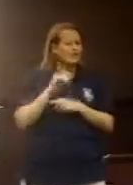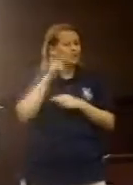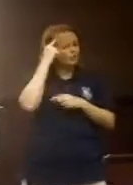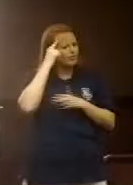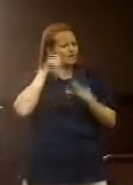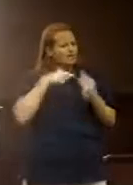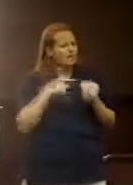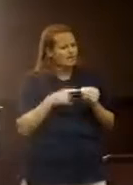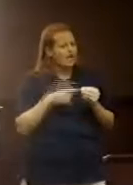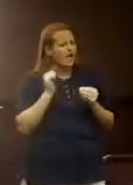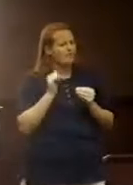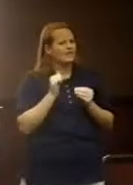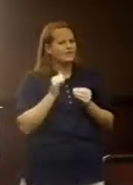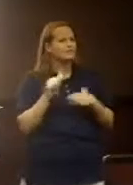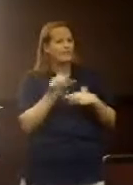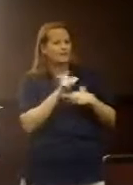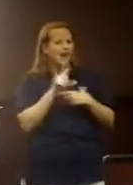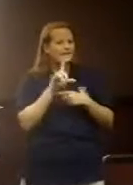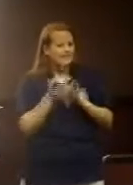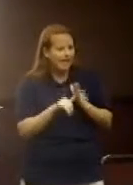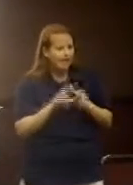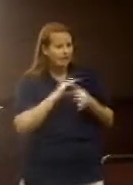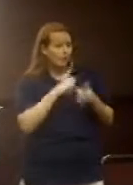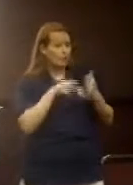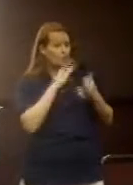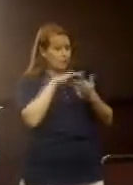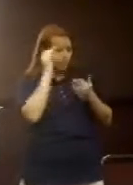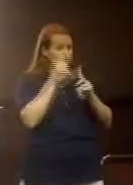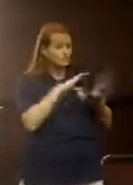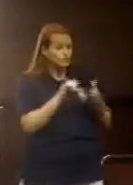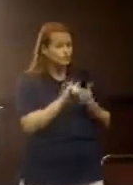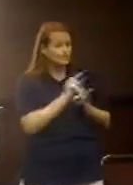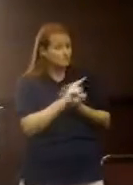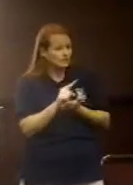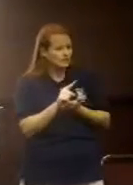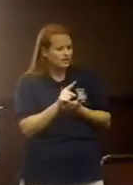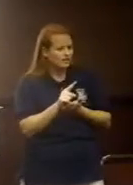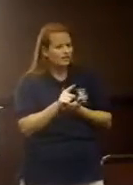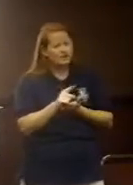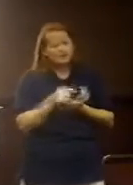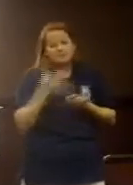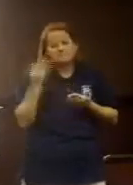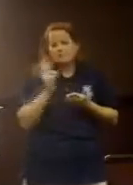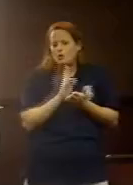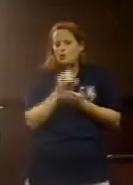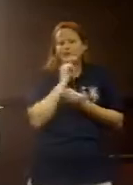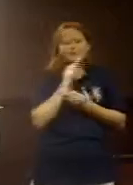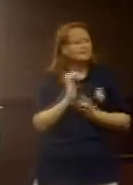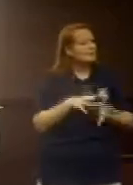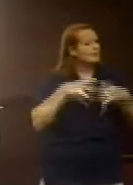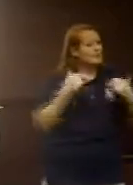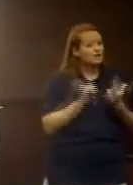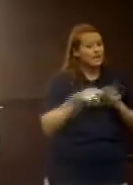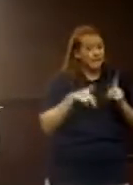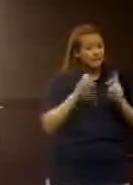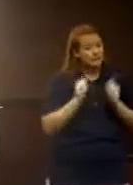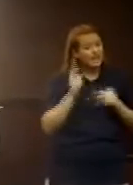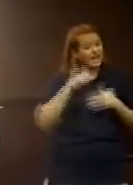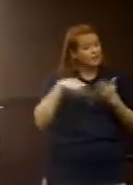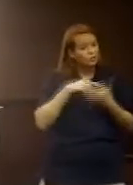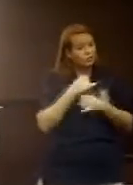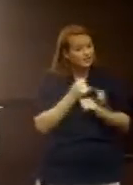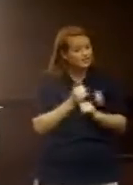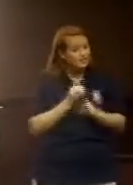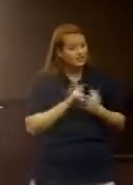about the real practicality of what we're learning how to do this week, there really isn't much that people can criticize